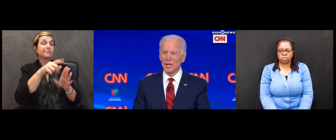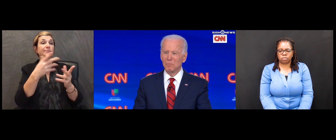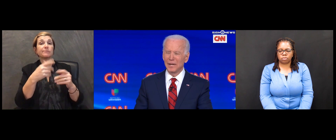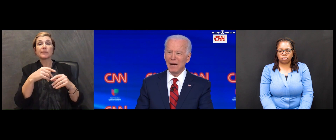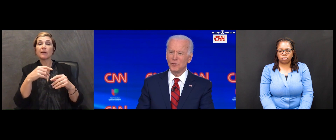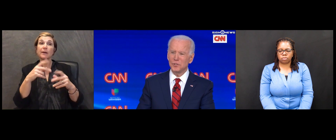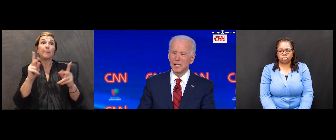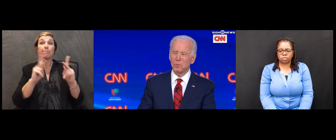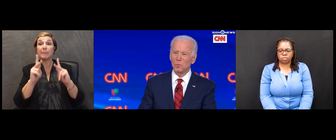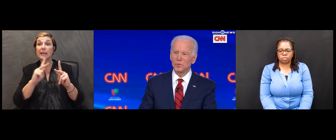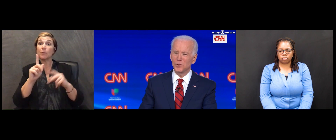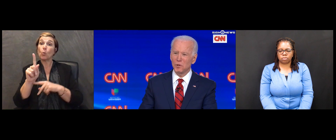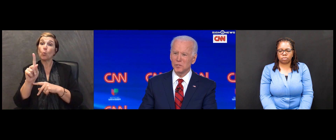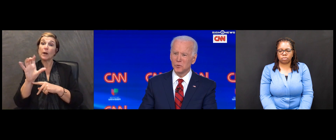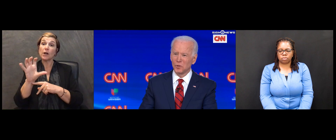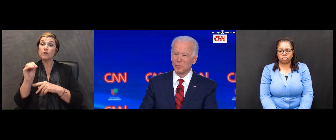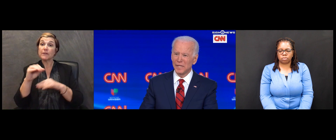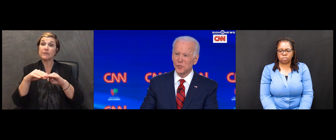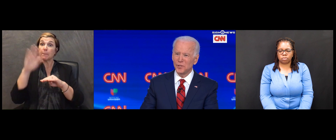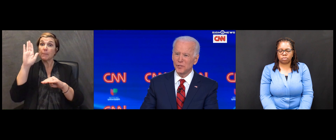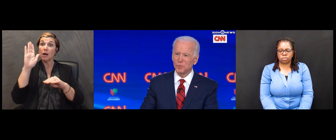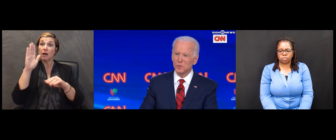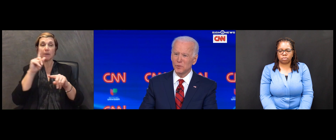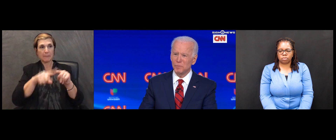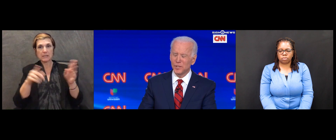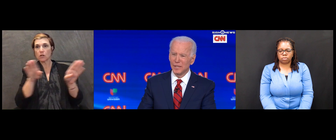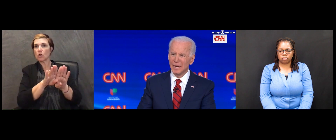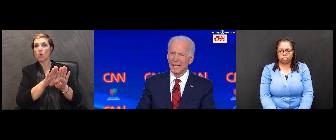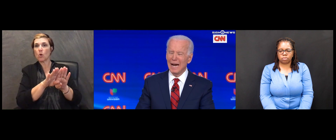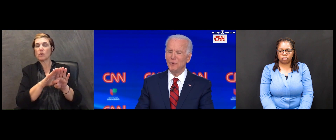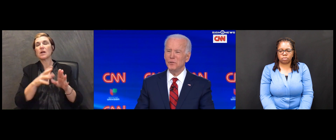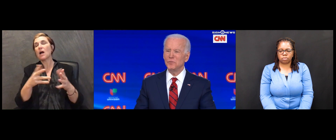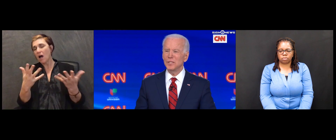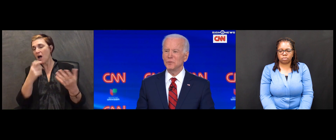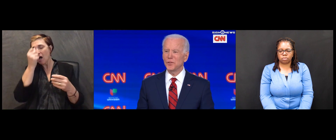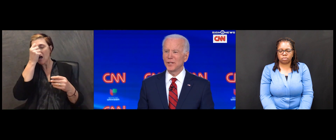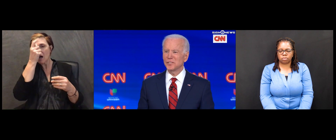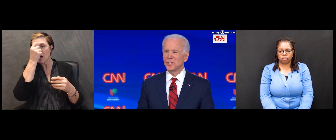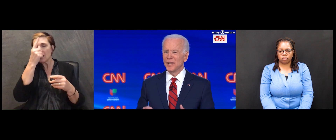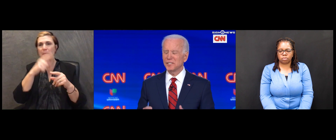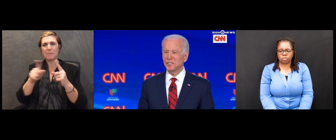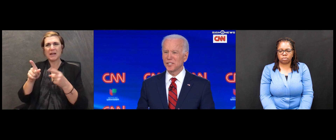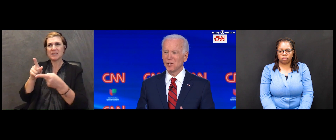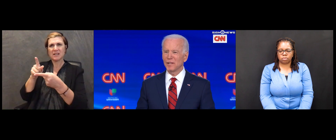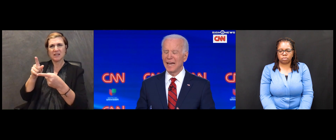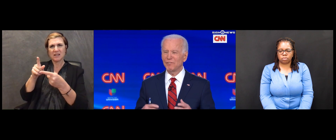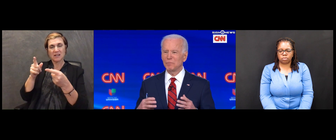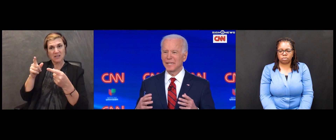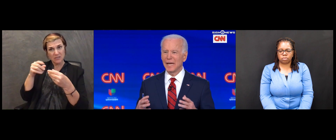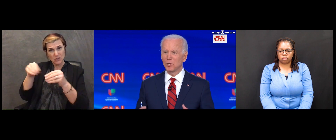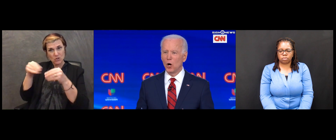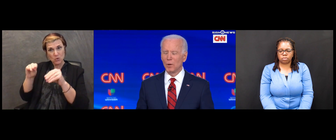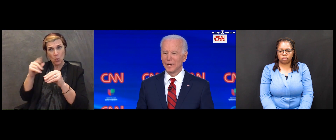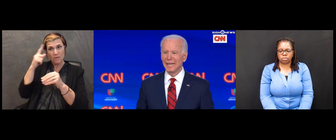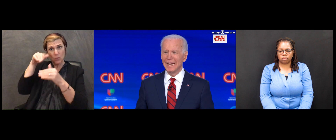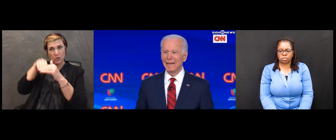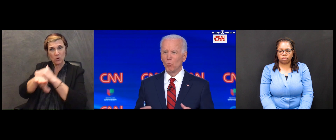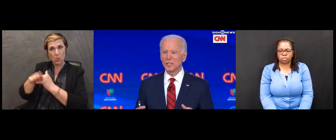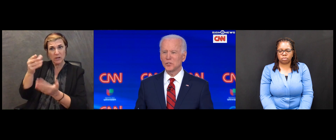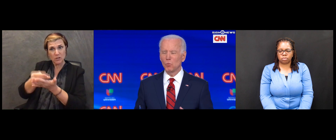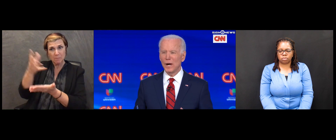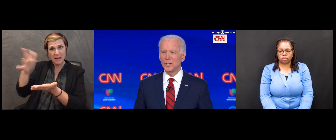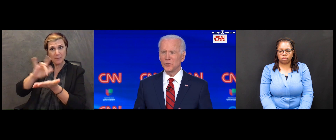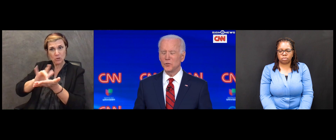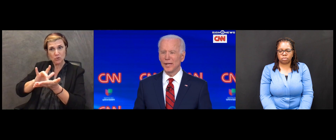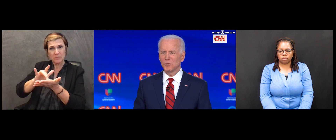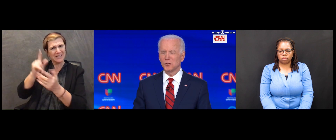gather. But how do you keep open the drugstore to make sure you can get your prescription? How do you deal with the things that necessarily have to be kept going? And